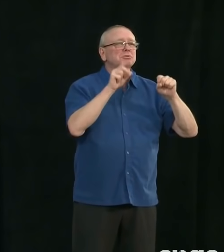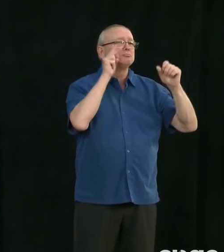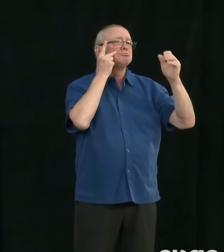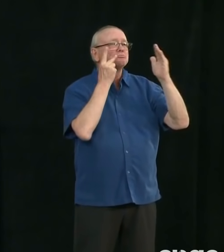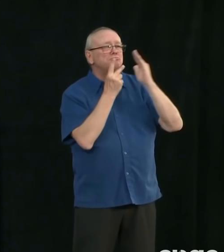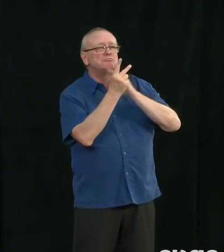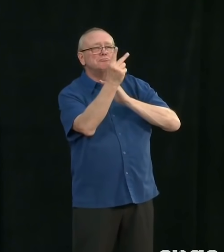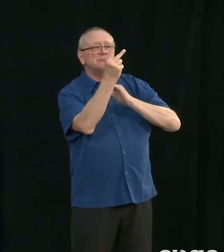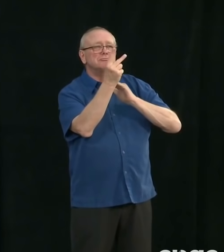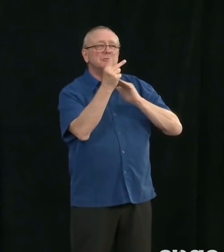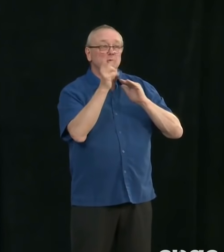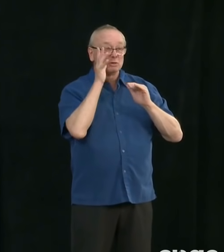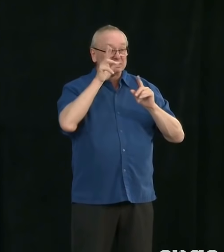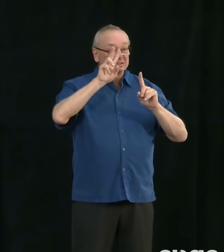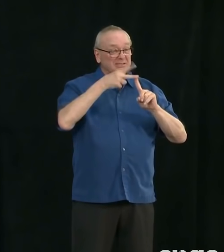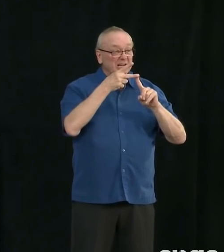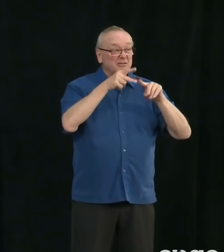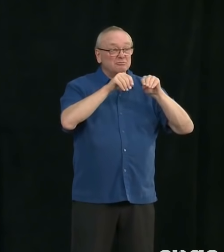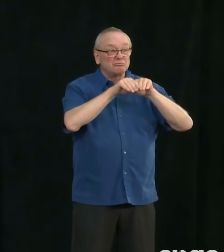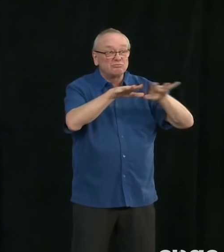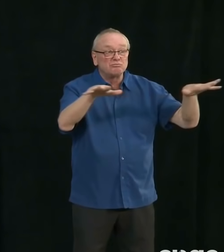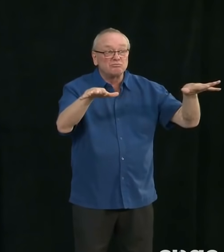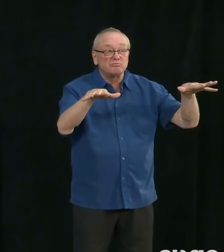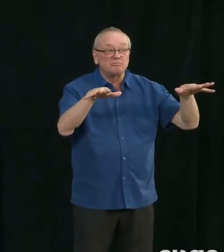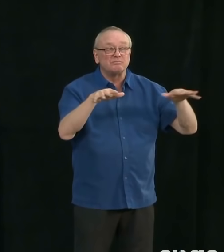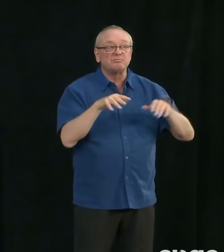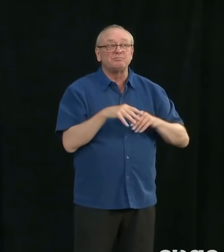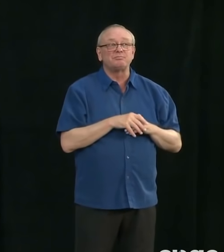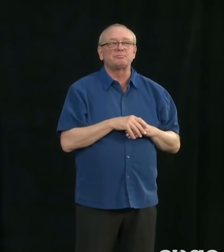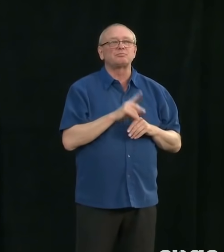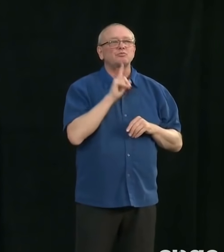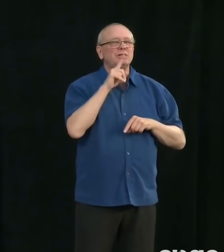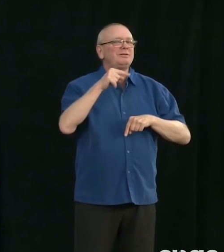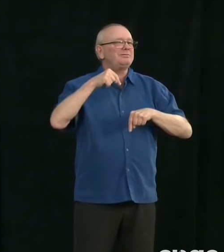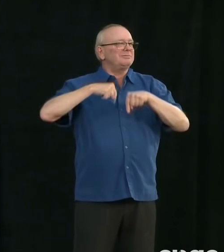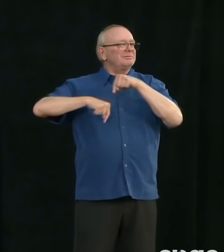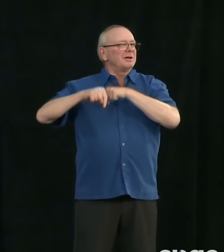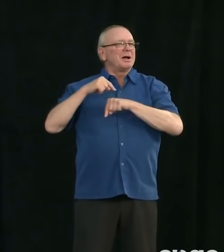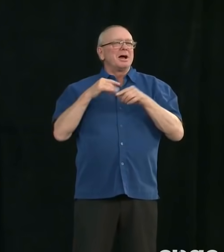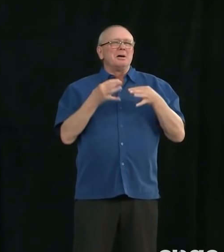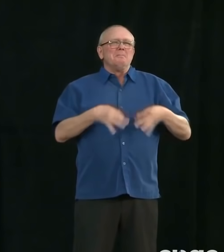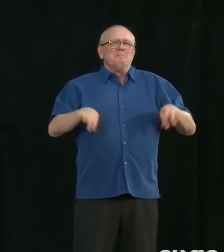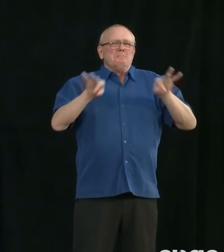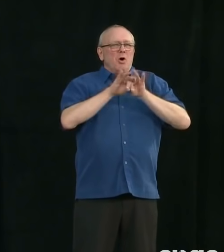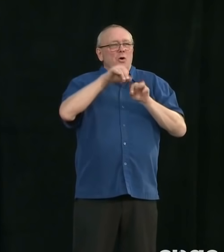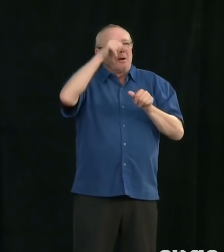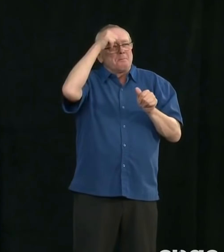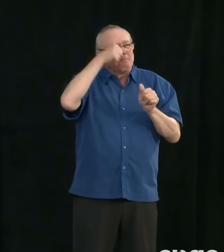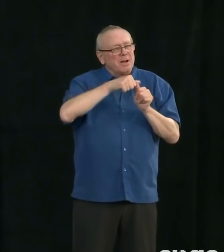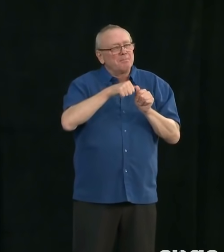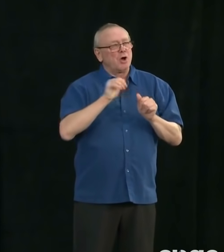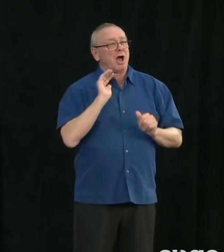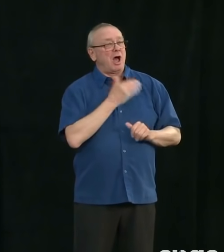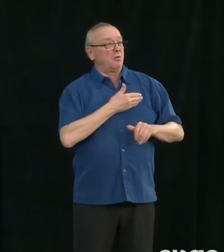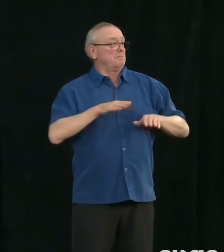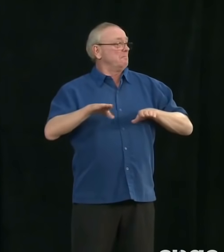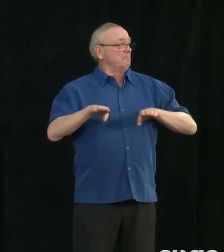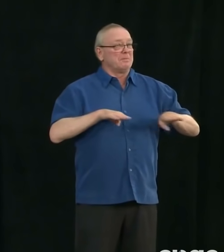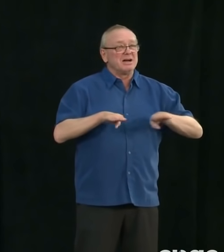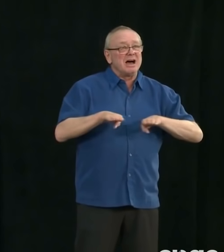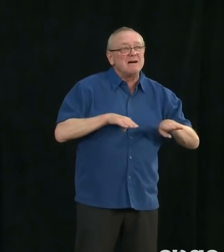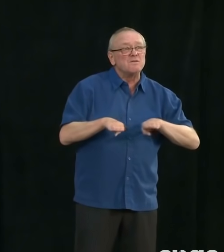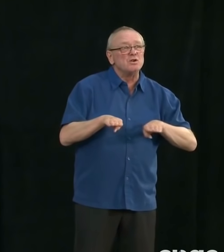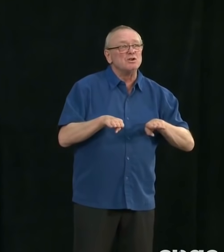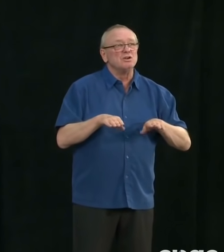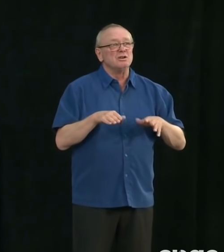is that it's really our actions that will determine whether or not we see a spike in cases.